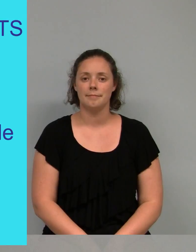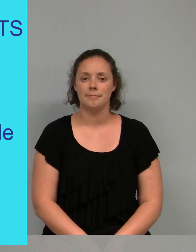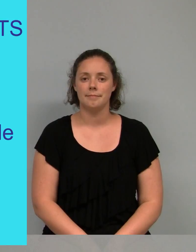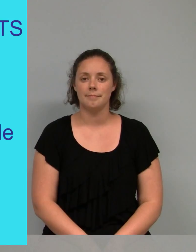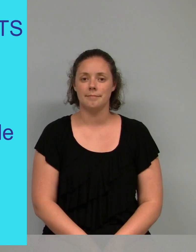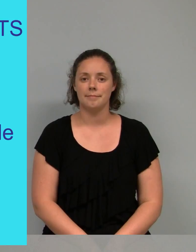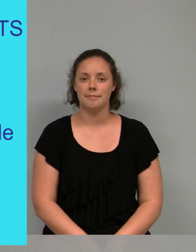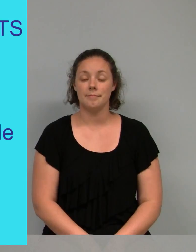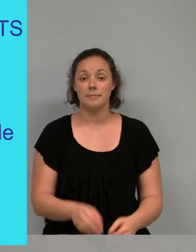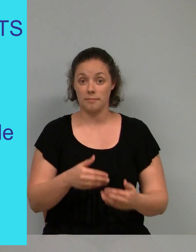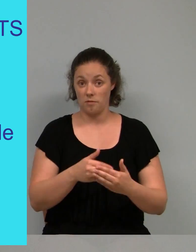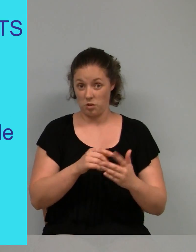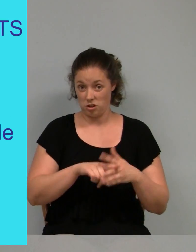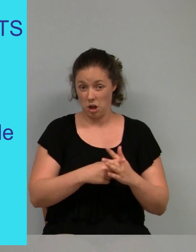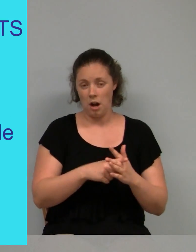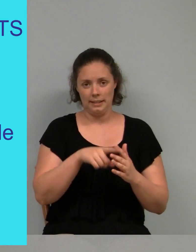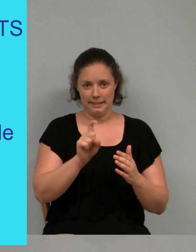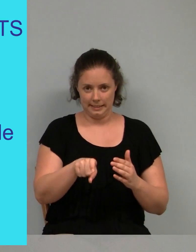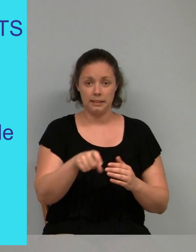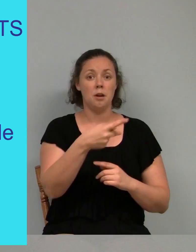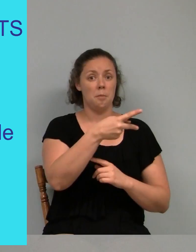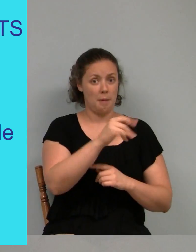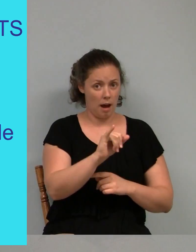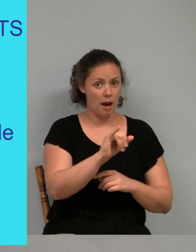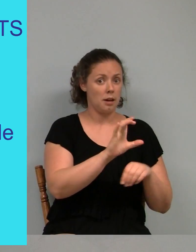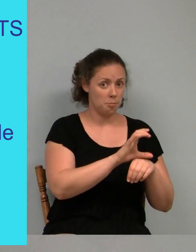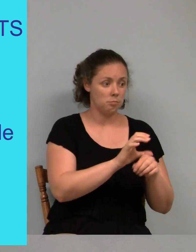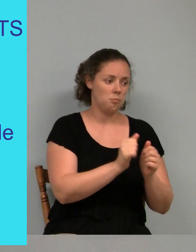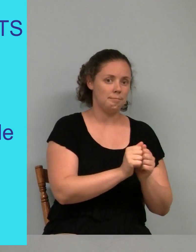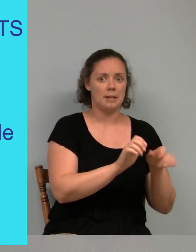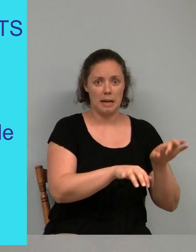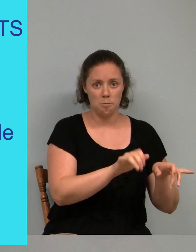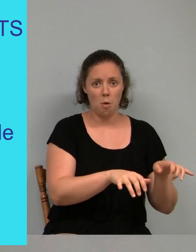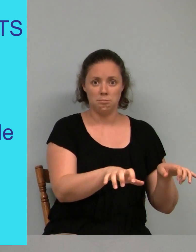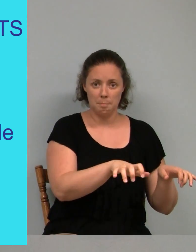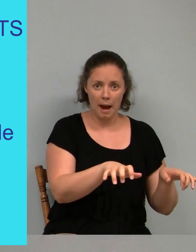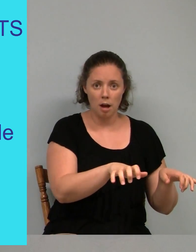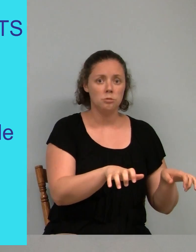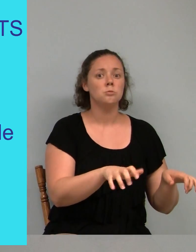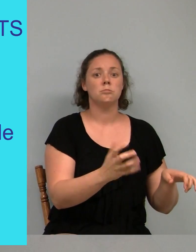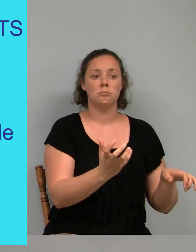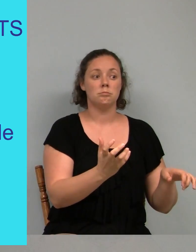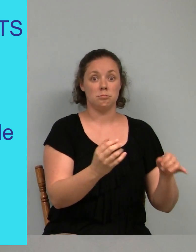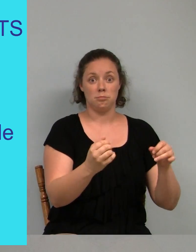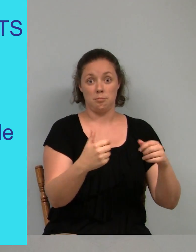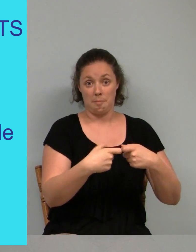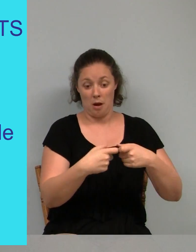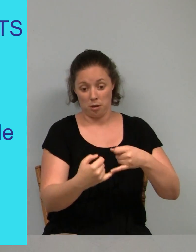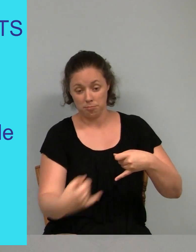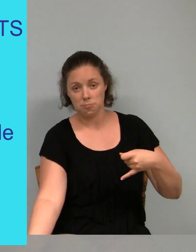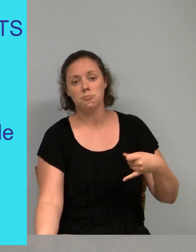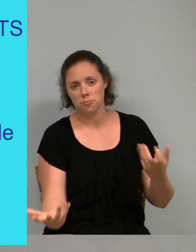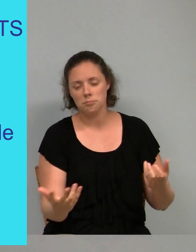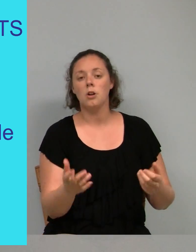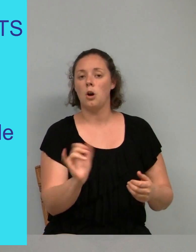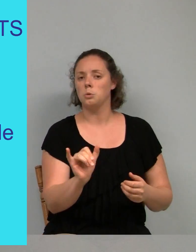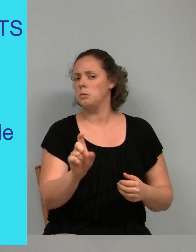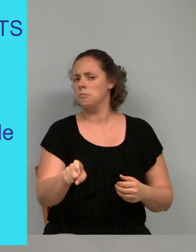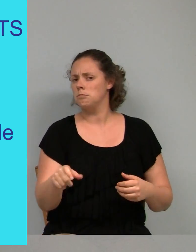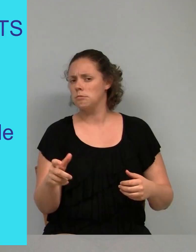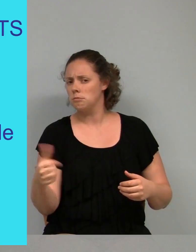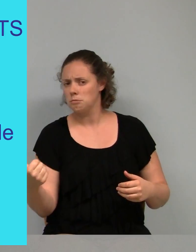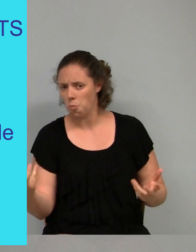Other than the Pi computer with a monitor, keyboard, mouse, power supply, you will also need the listed hardware